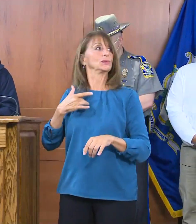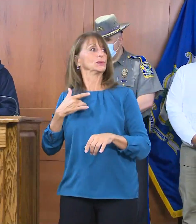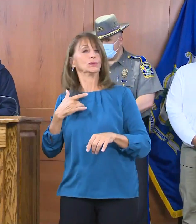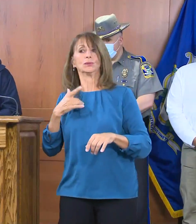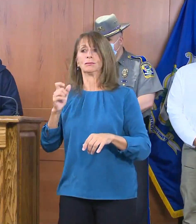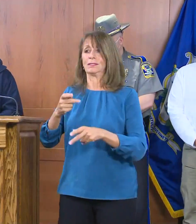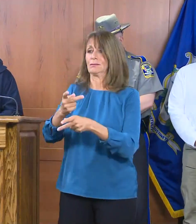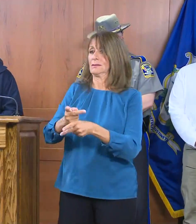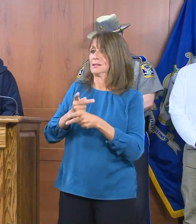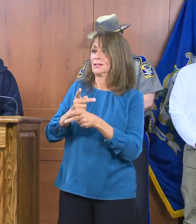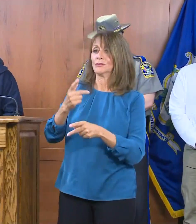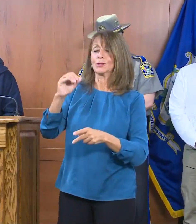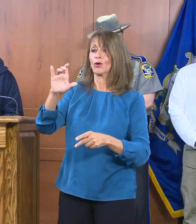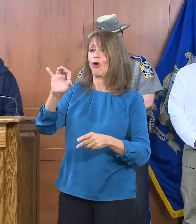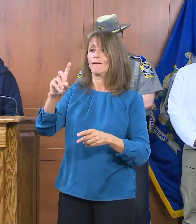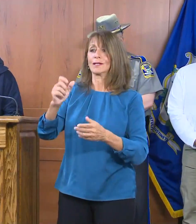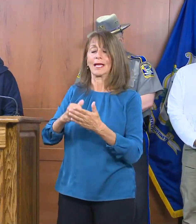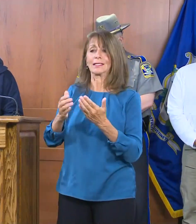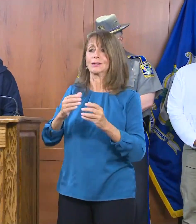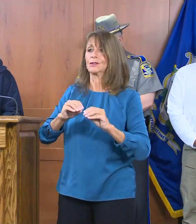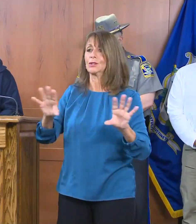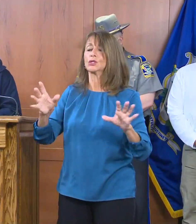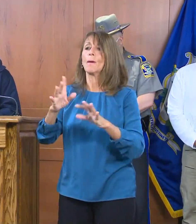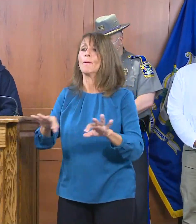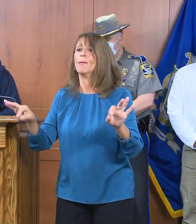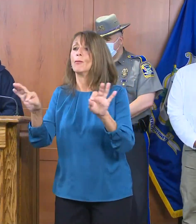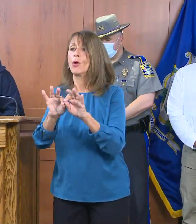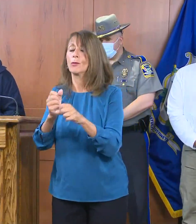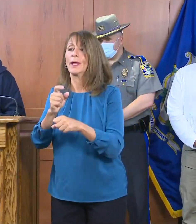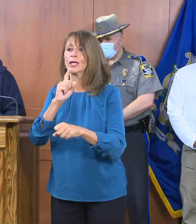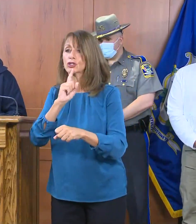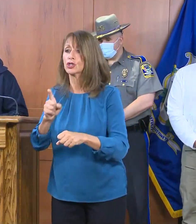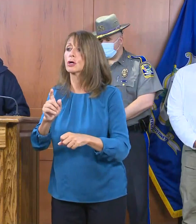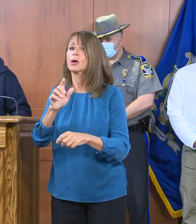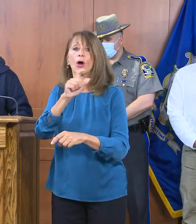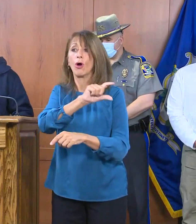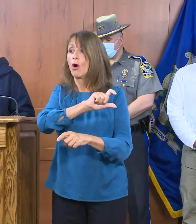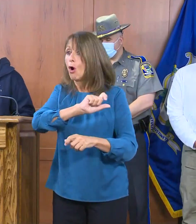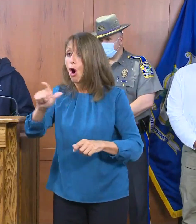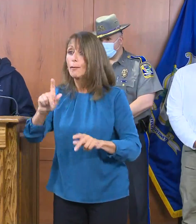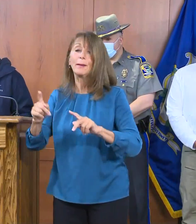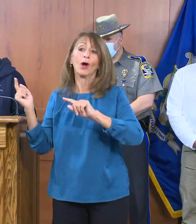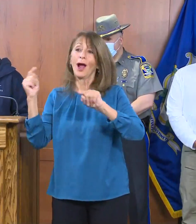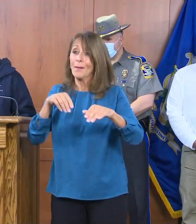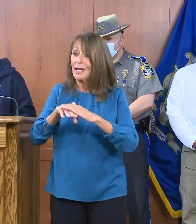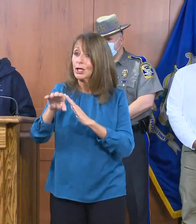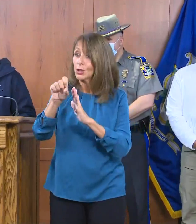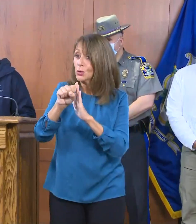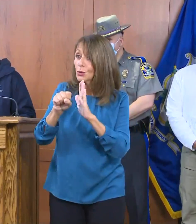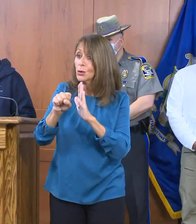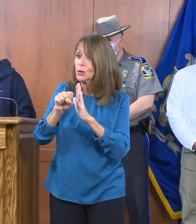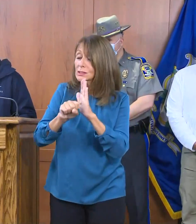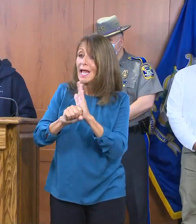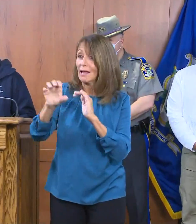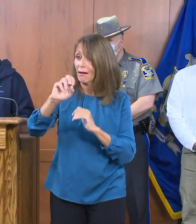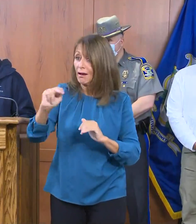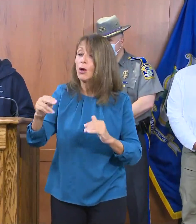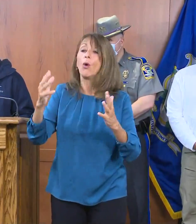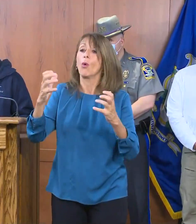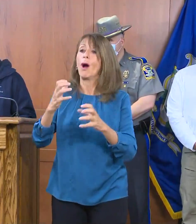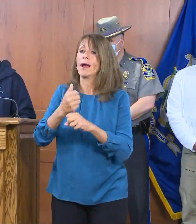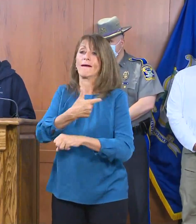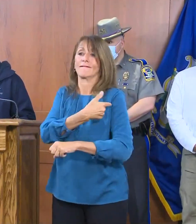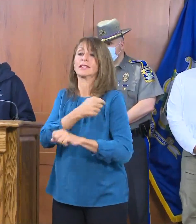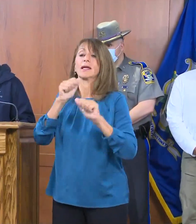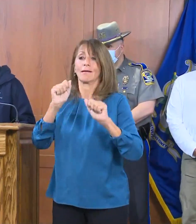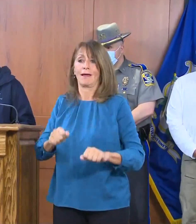very conscious about making sure that testing and vaccinations are available for all the people coming into the state to deal with